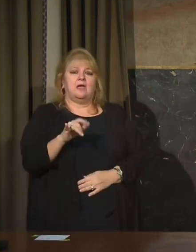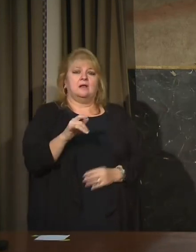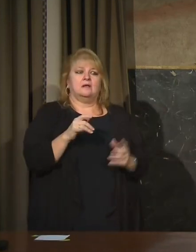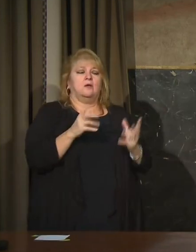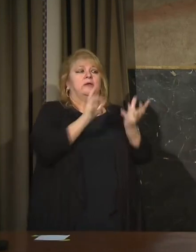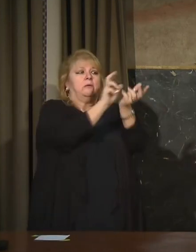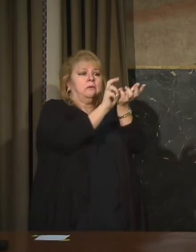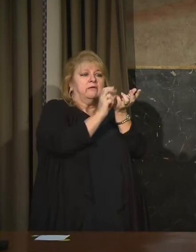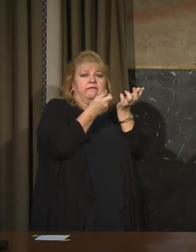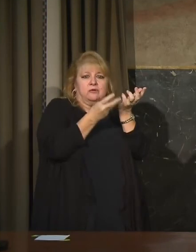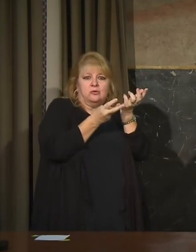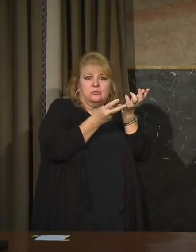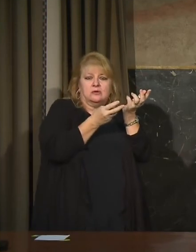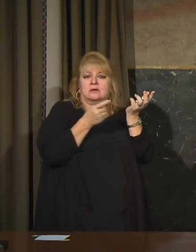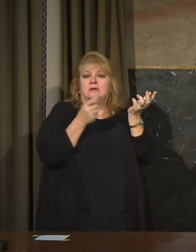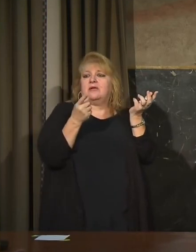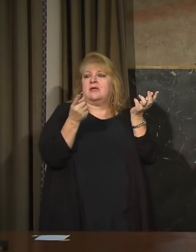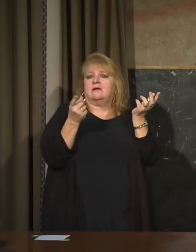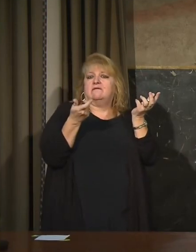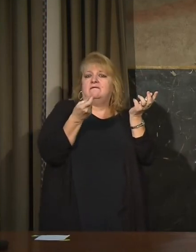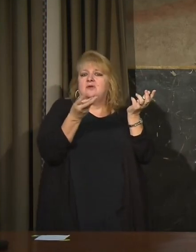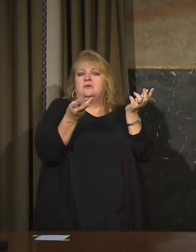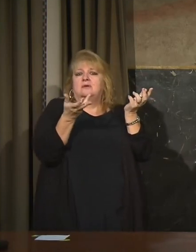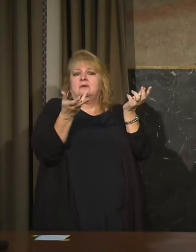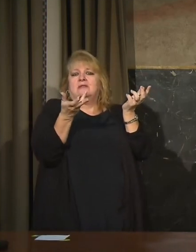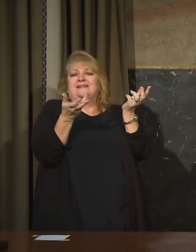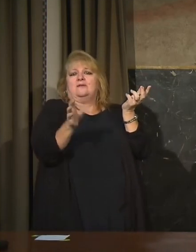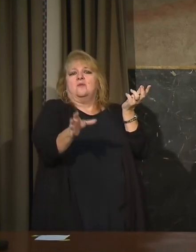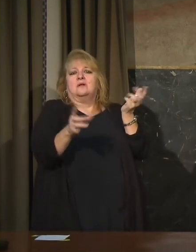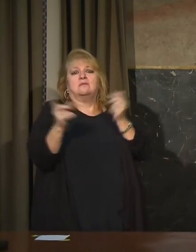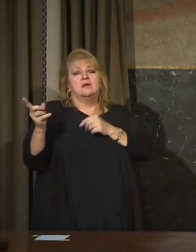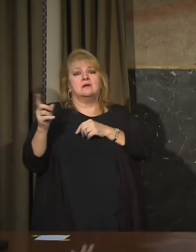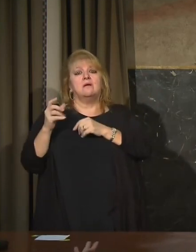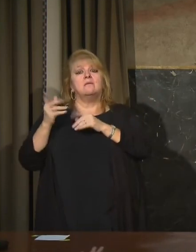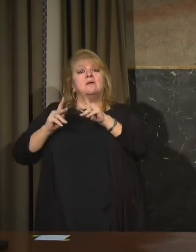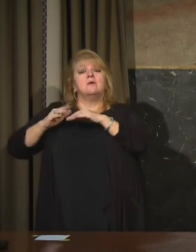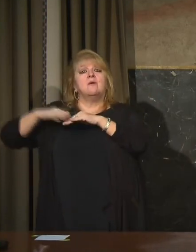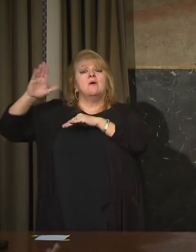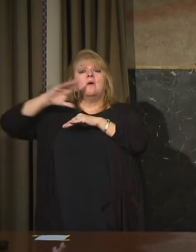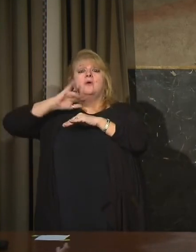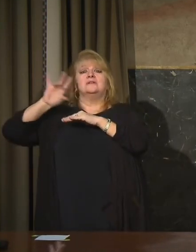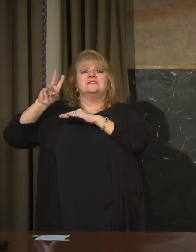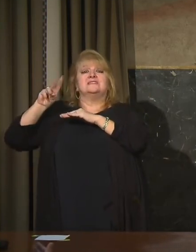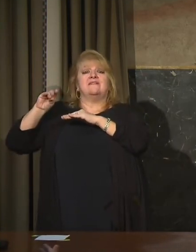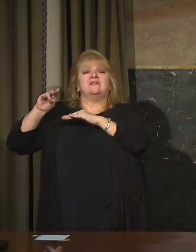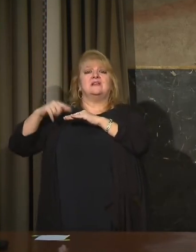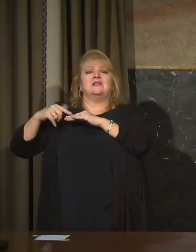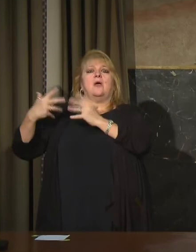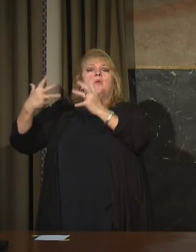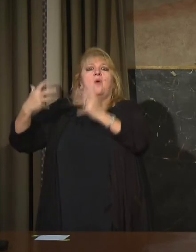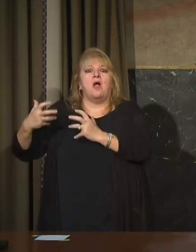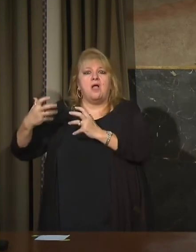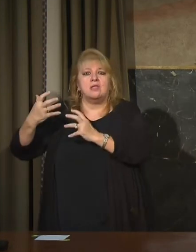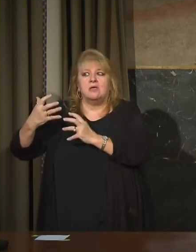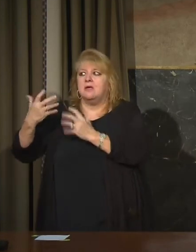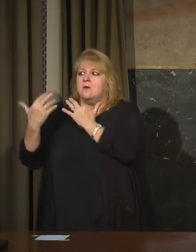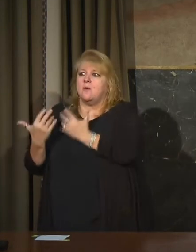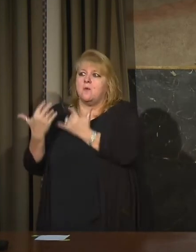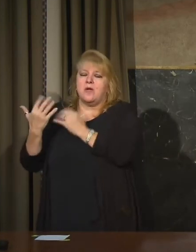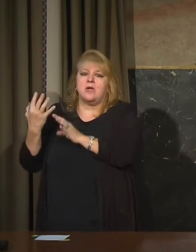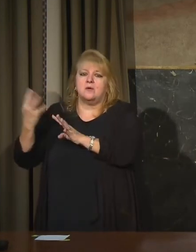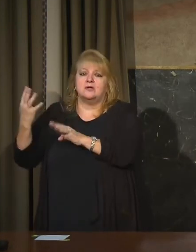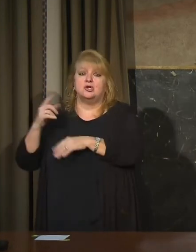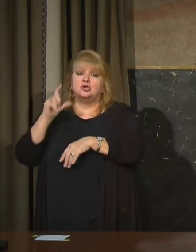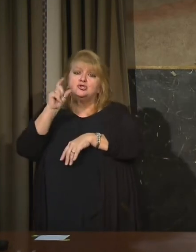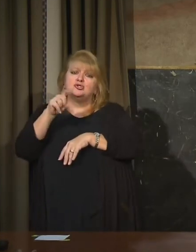seen, meanwhile, there were hundreds of thousands of 70-year-olds and up that want the vaccine. In hindsight, do you think we should have switched that and